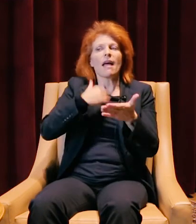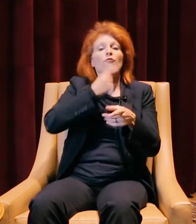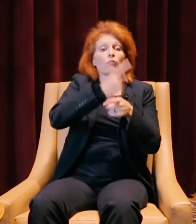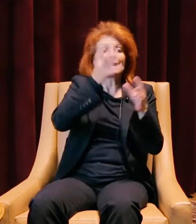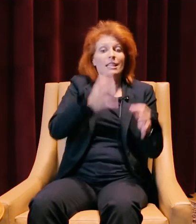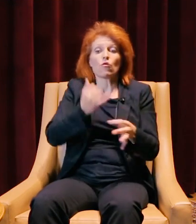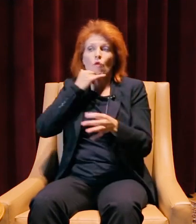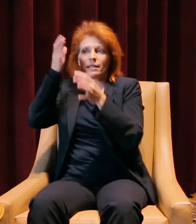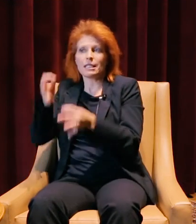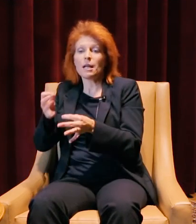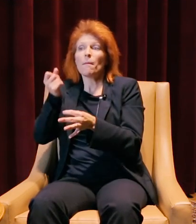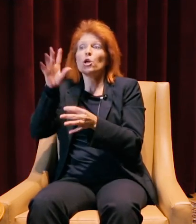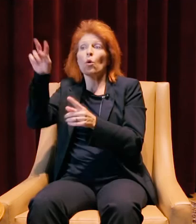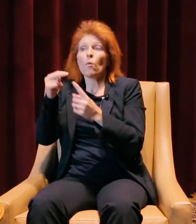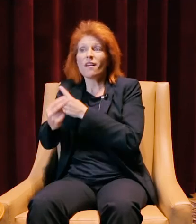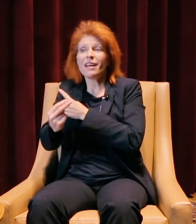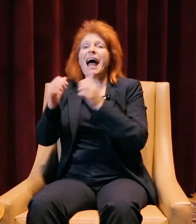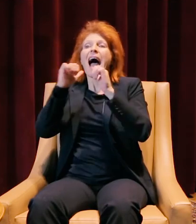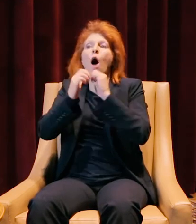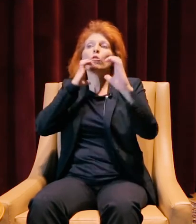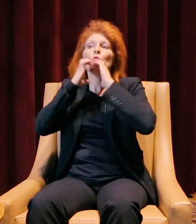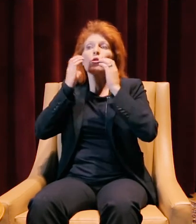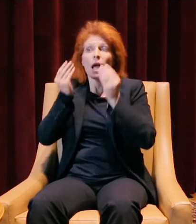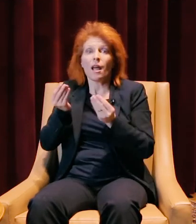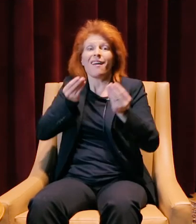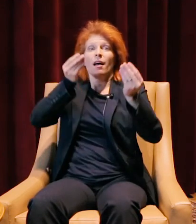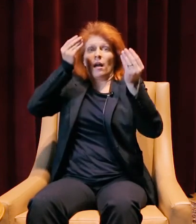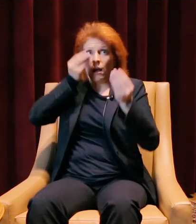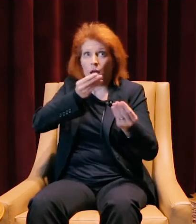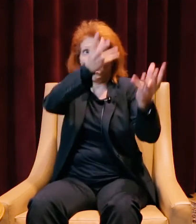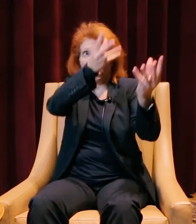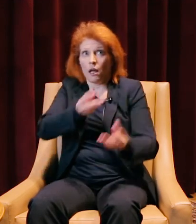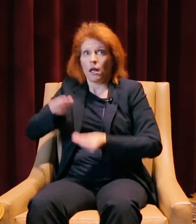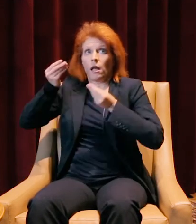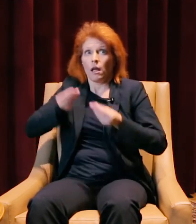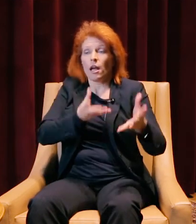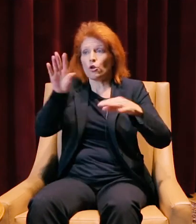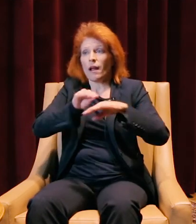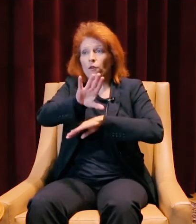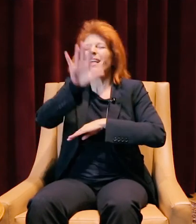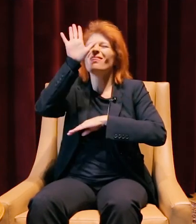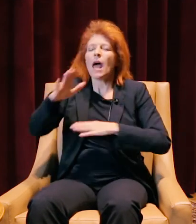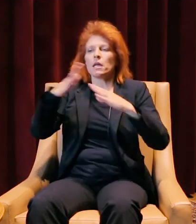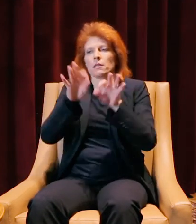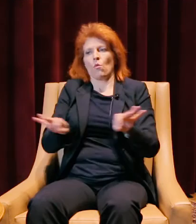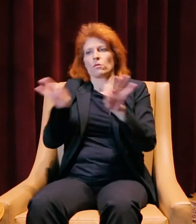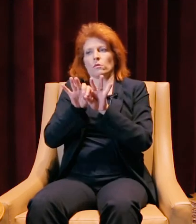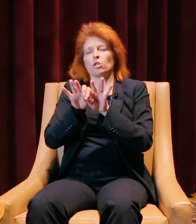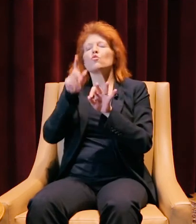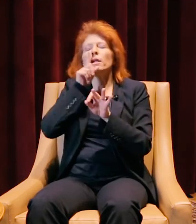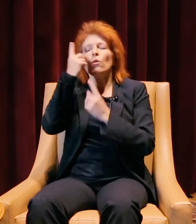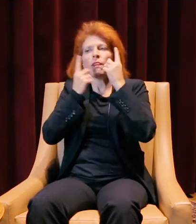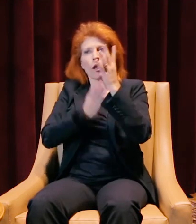decision, and how you communicate your point of view or perspective on it, and depending on how much influence you have, it really matters. So you have to think that stuff through.